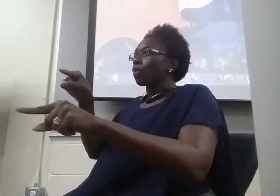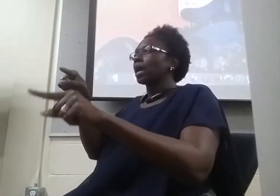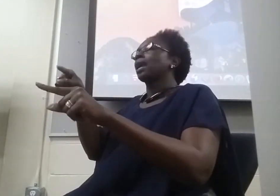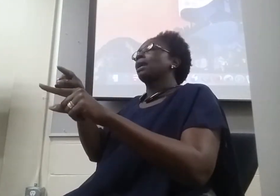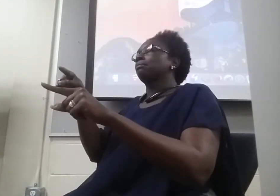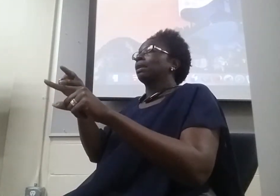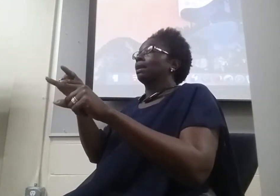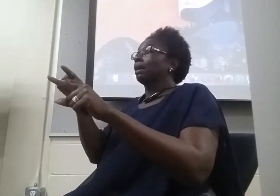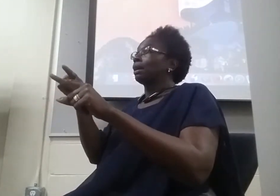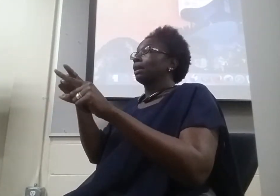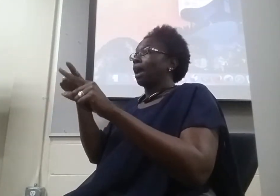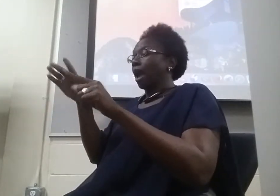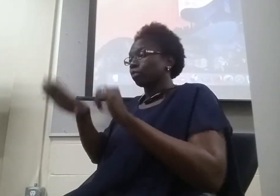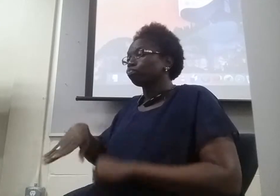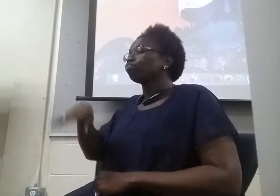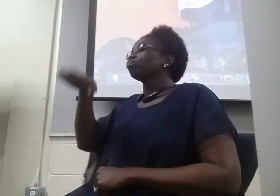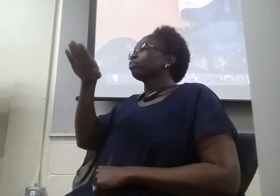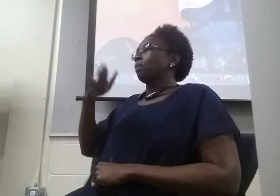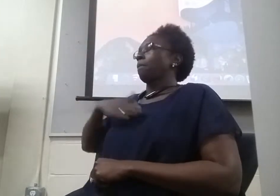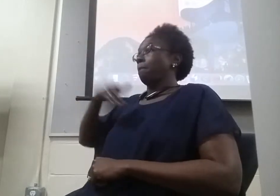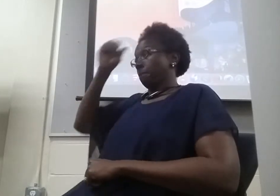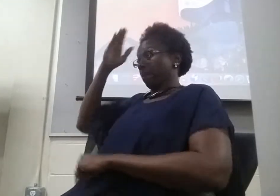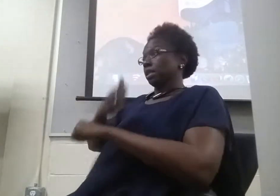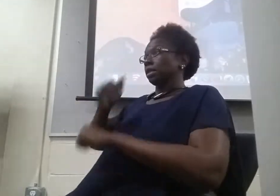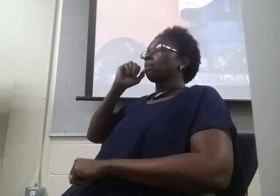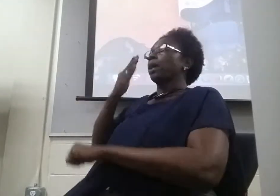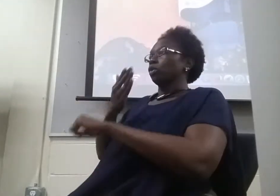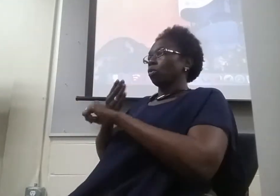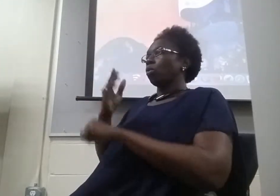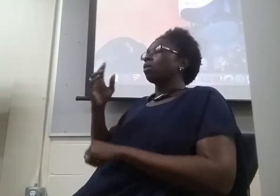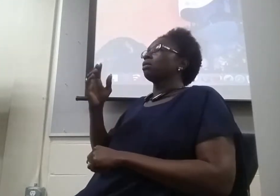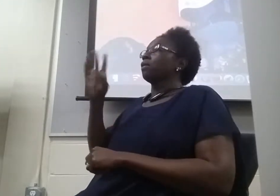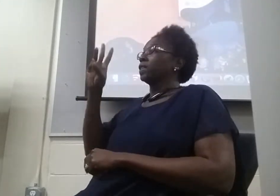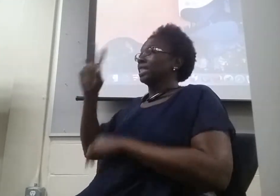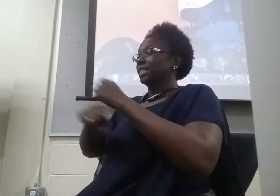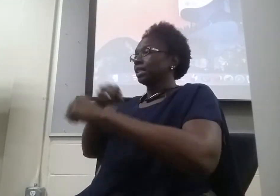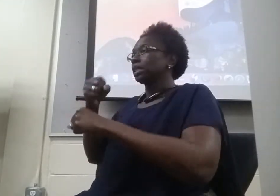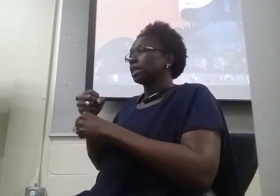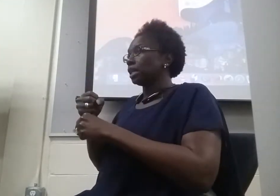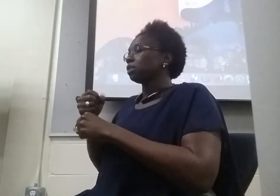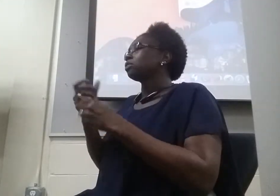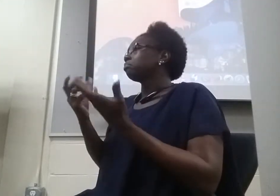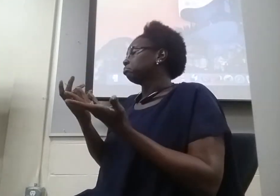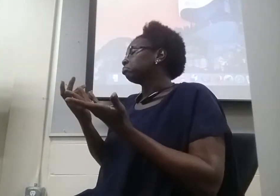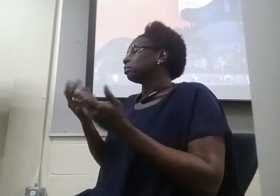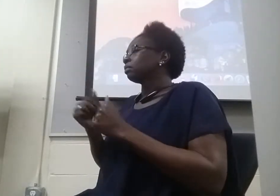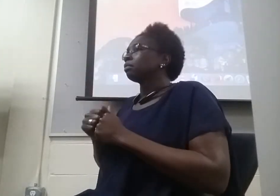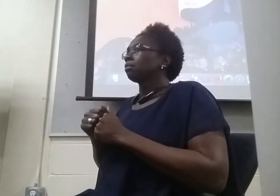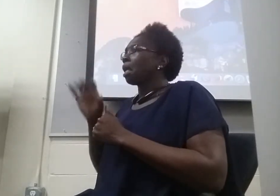next 6 years. So that's when that stuff started happening, which was fantastic and very